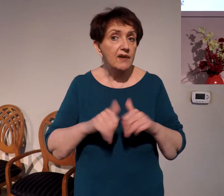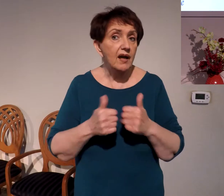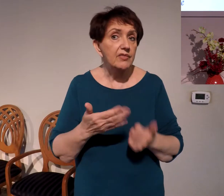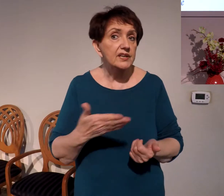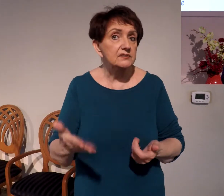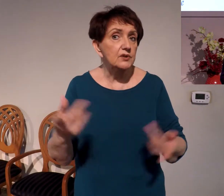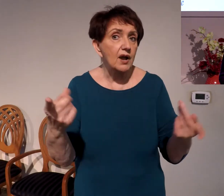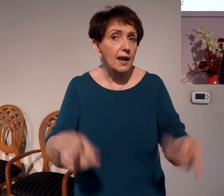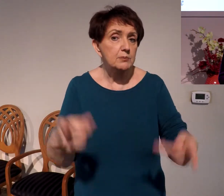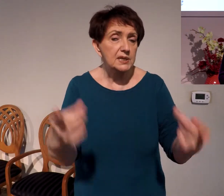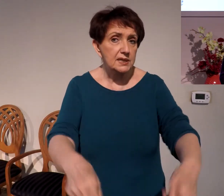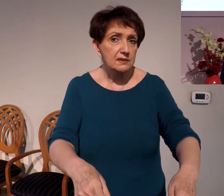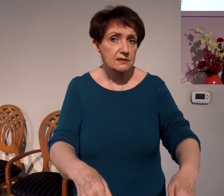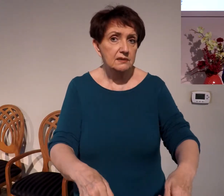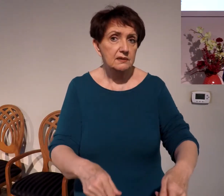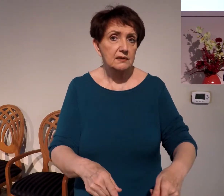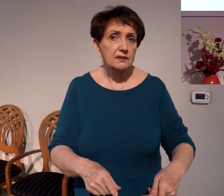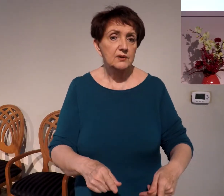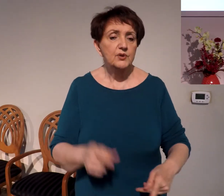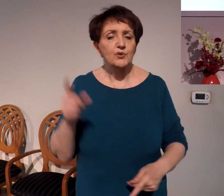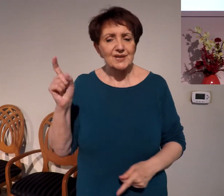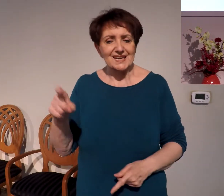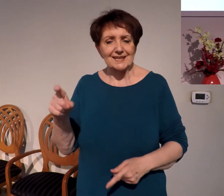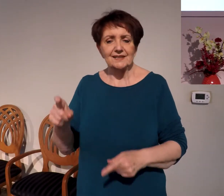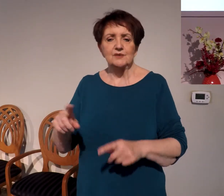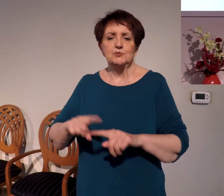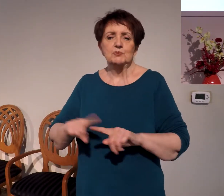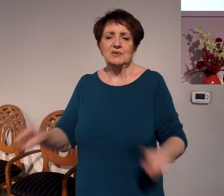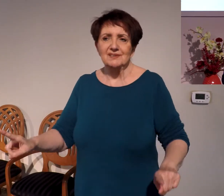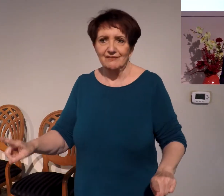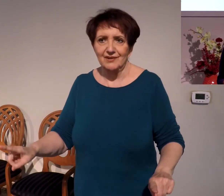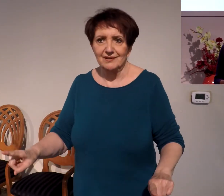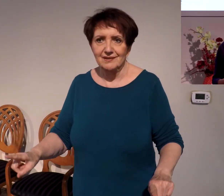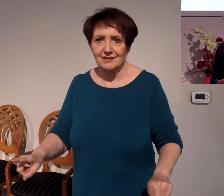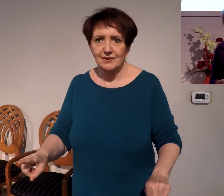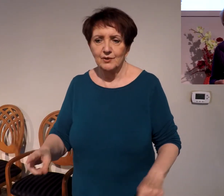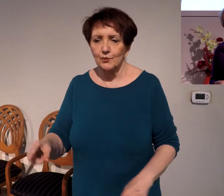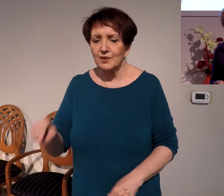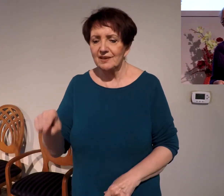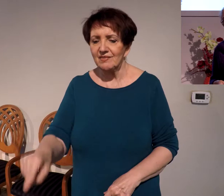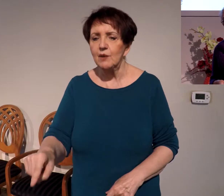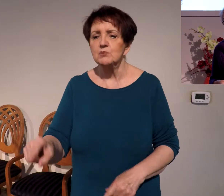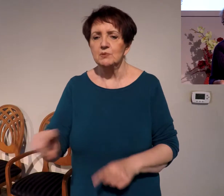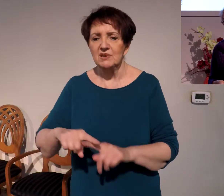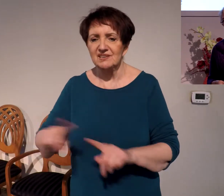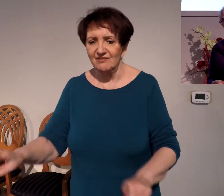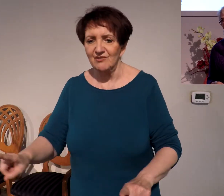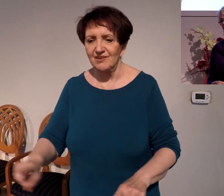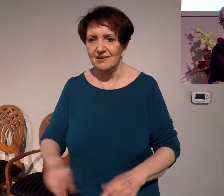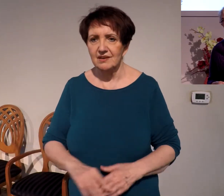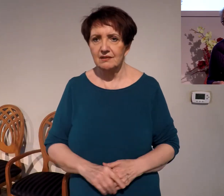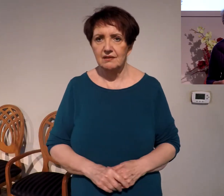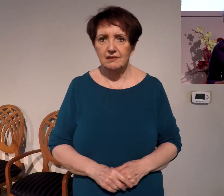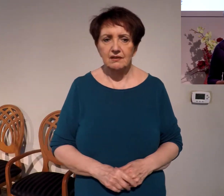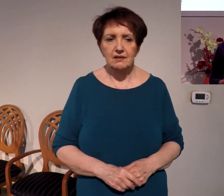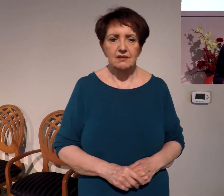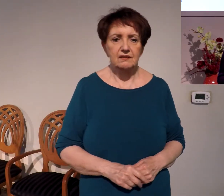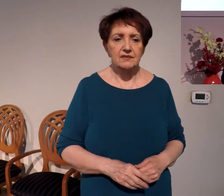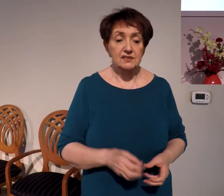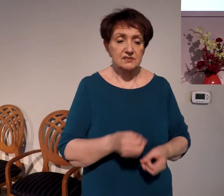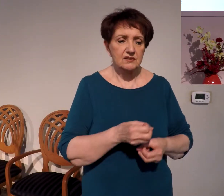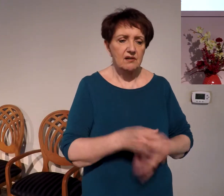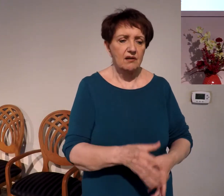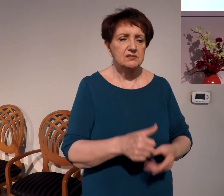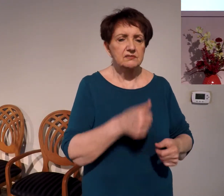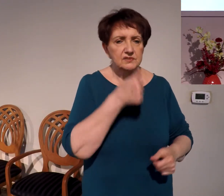do you see, we're focused on needing them to be different. We need them to be different. We need somebody else to be different than they are. This is the fundamental cause of